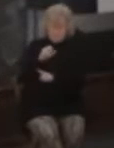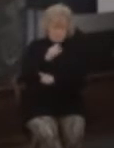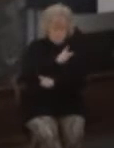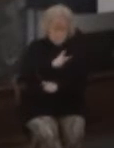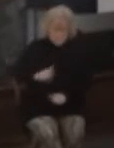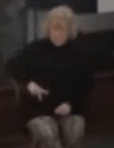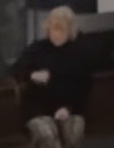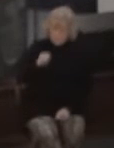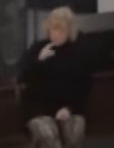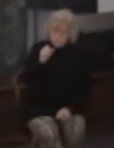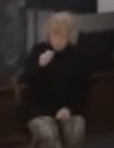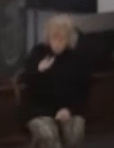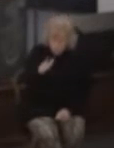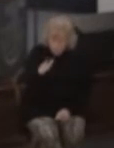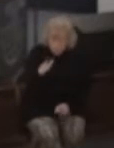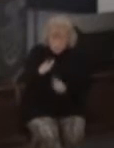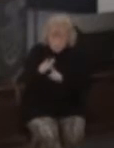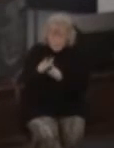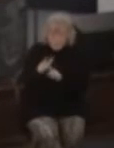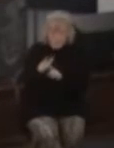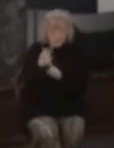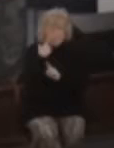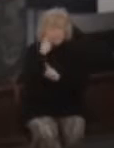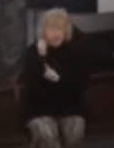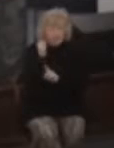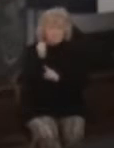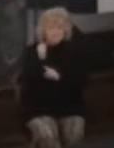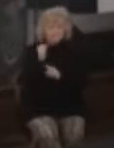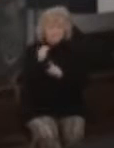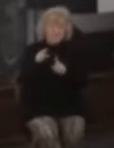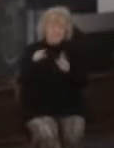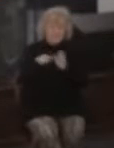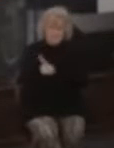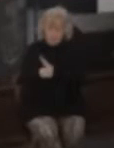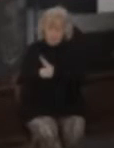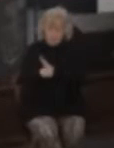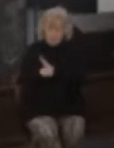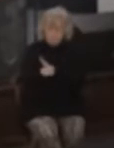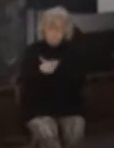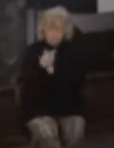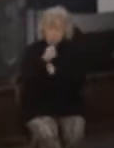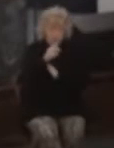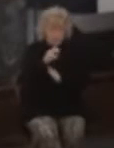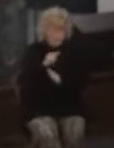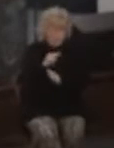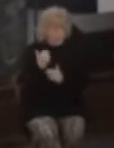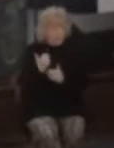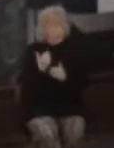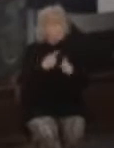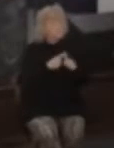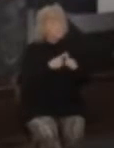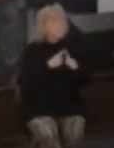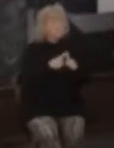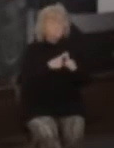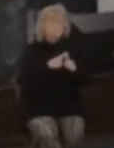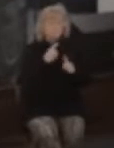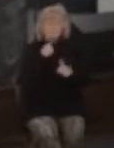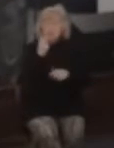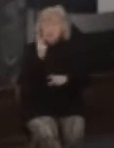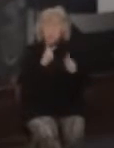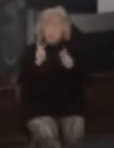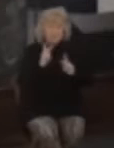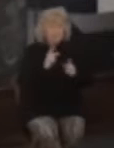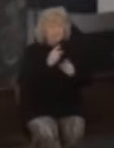over Goliath. But first, find a few people to greet and tell them that this morning we're going to talk about